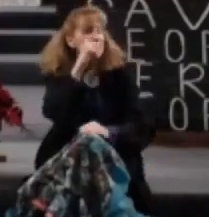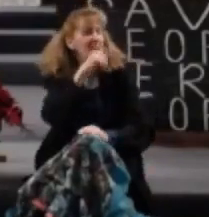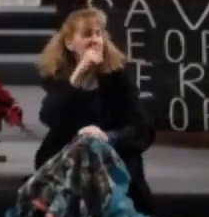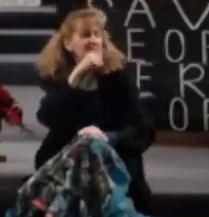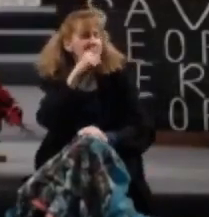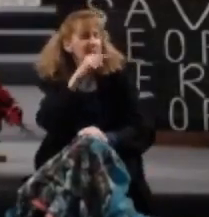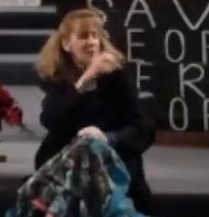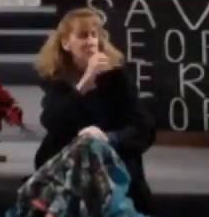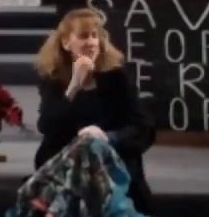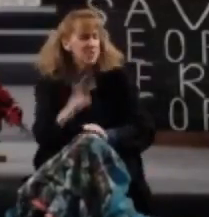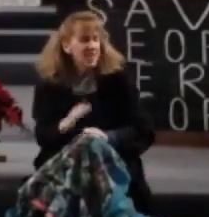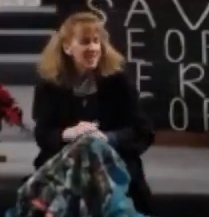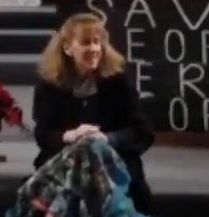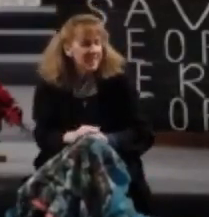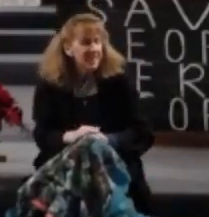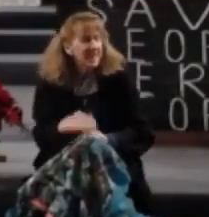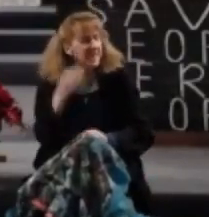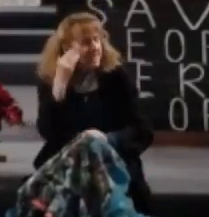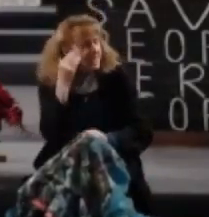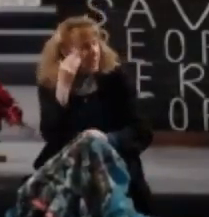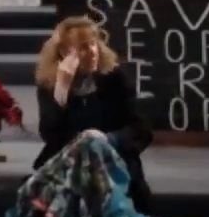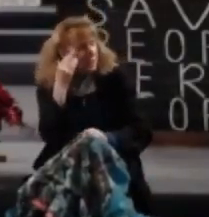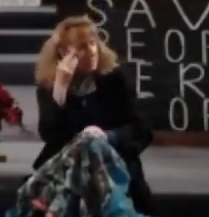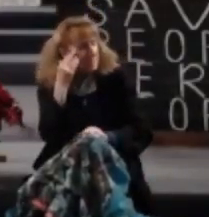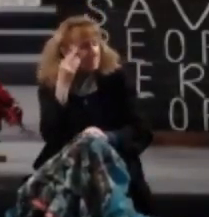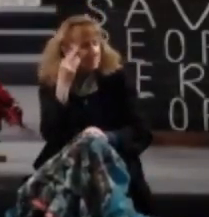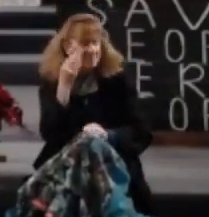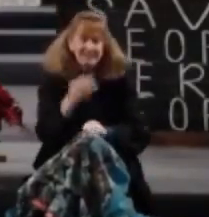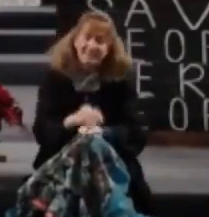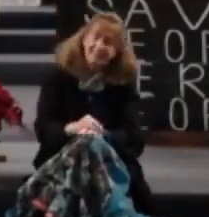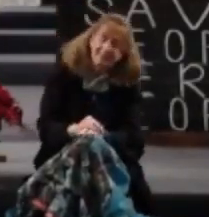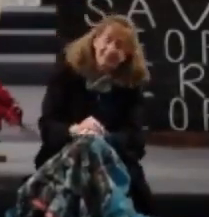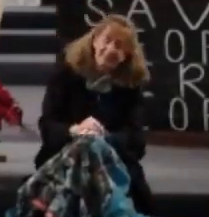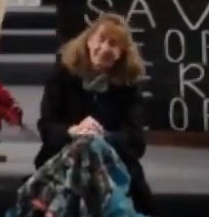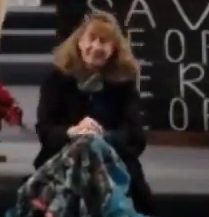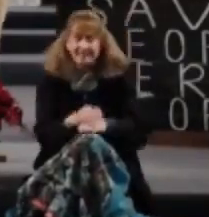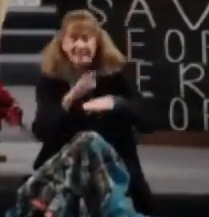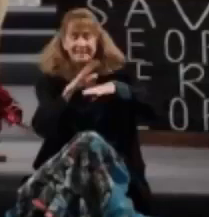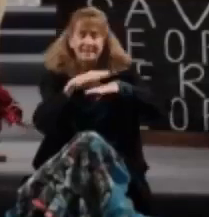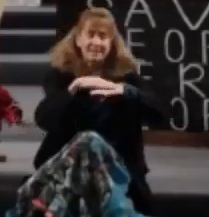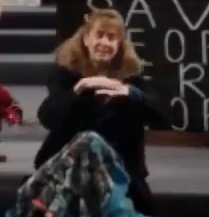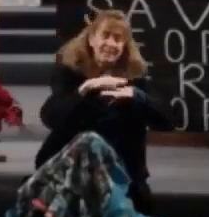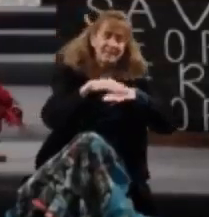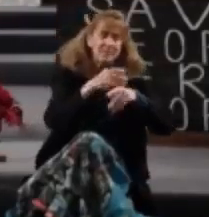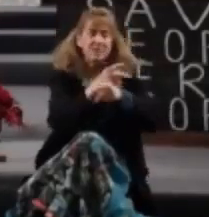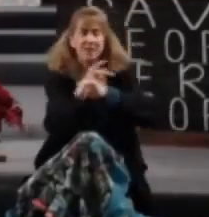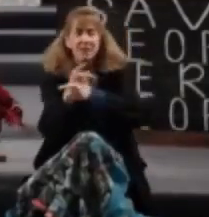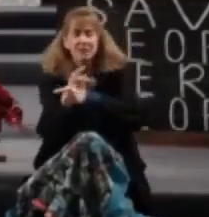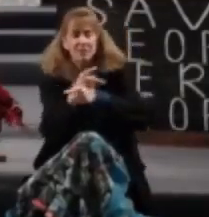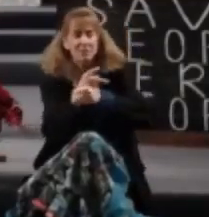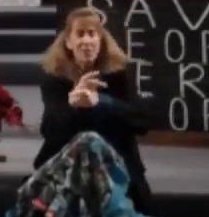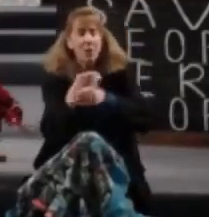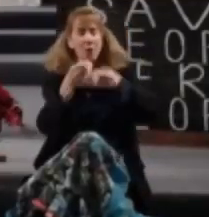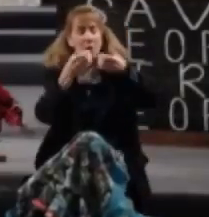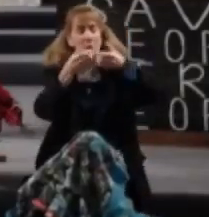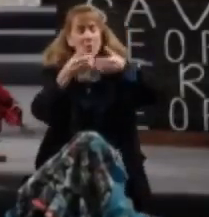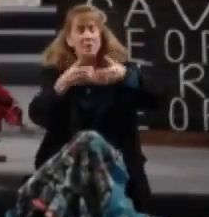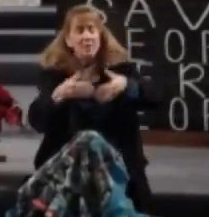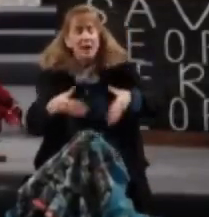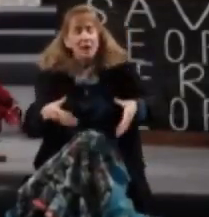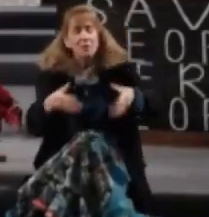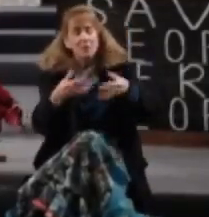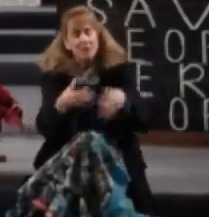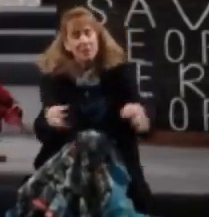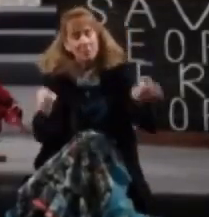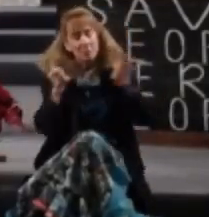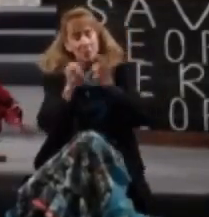they think their approach is more reasonable. without the constant stress on the Bible